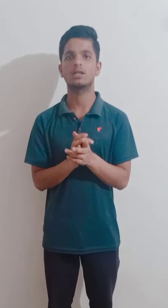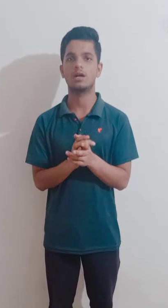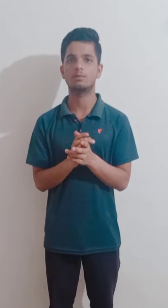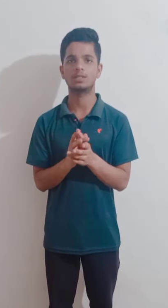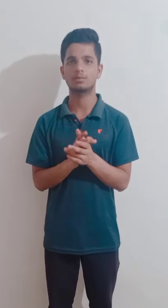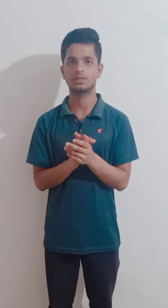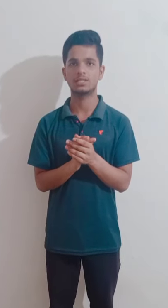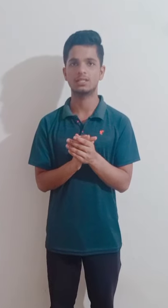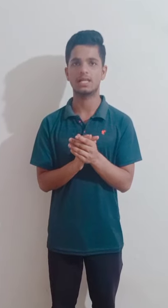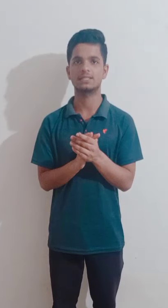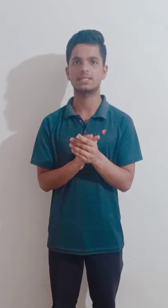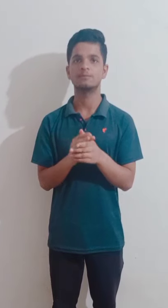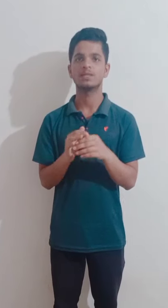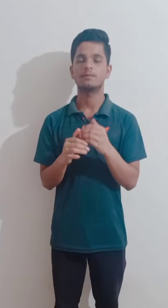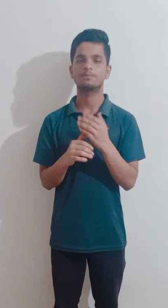of string, that string.